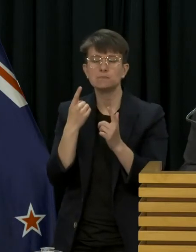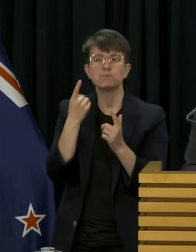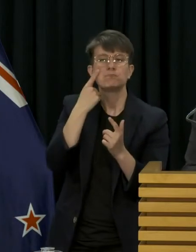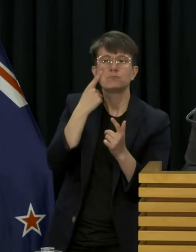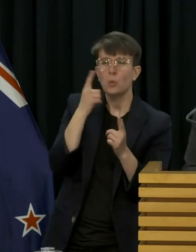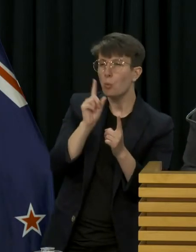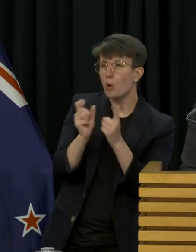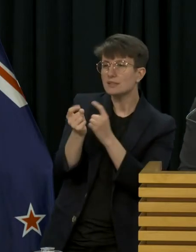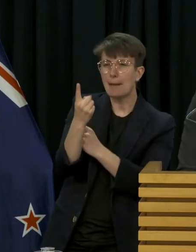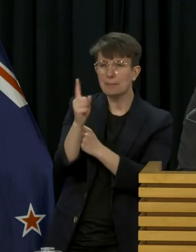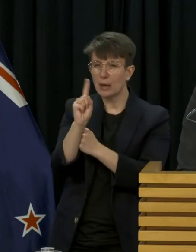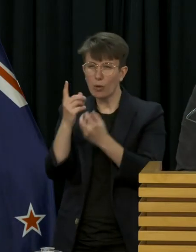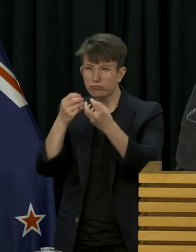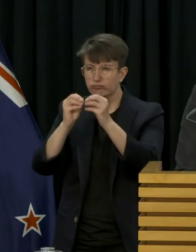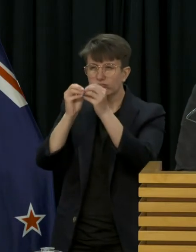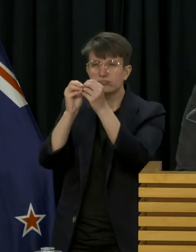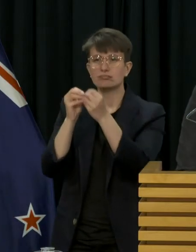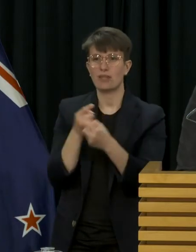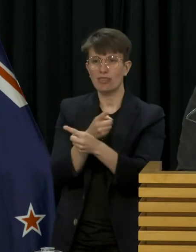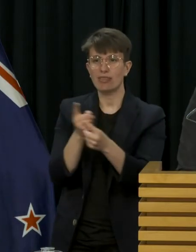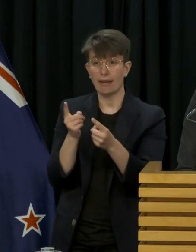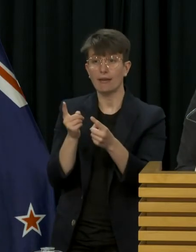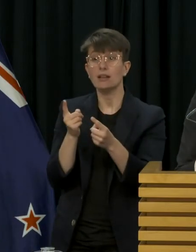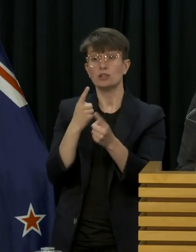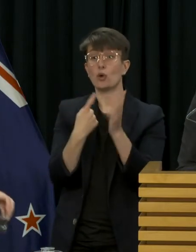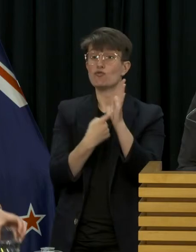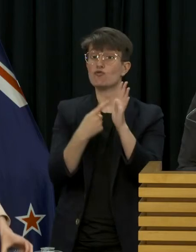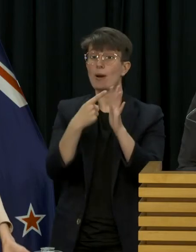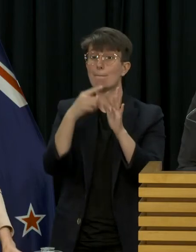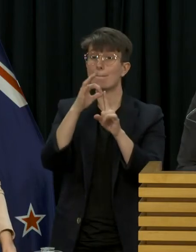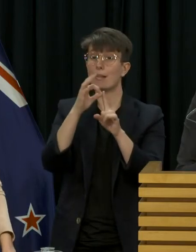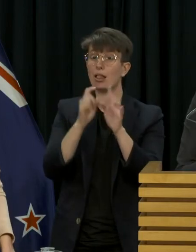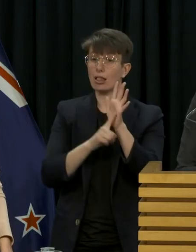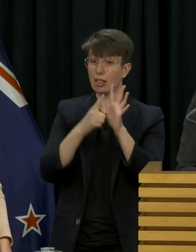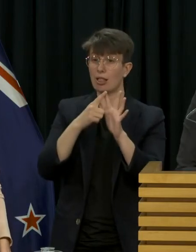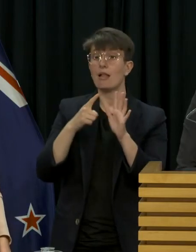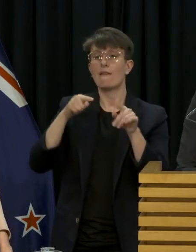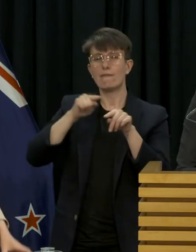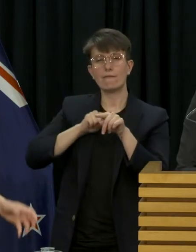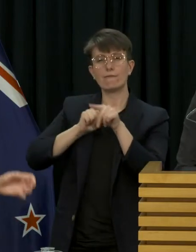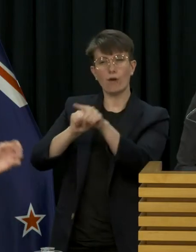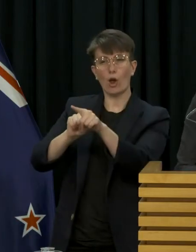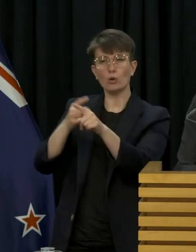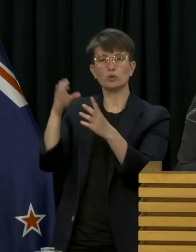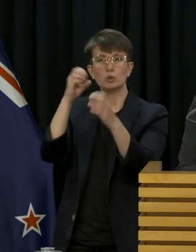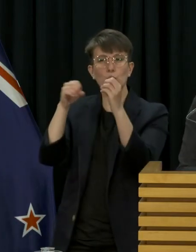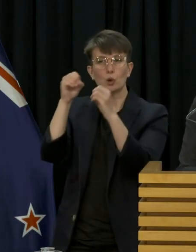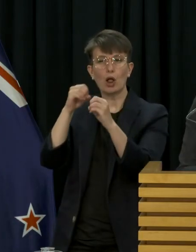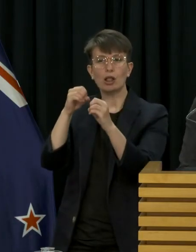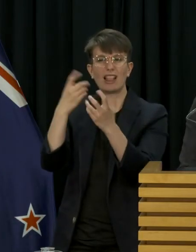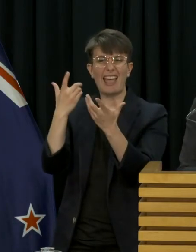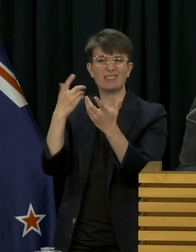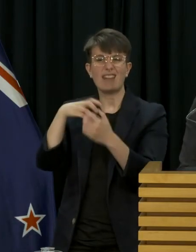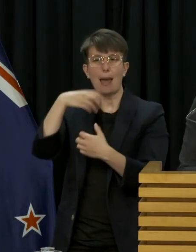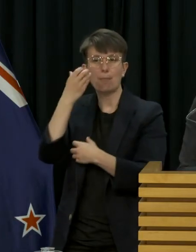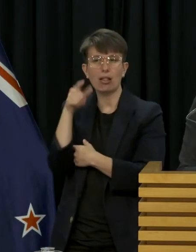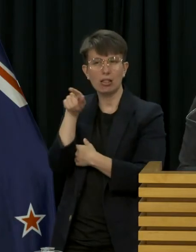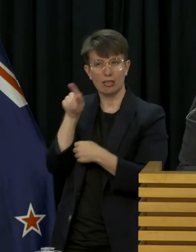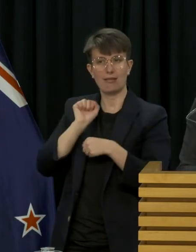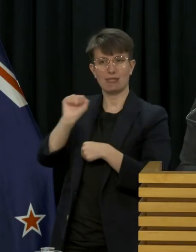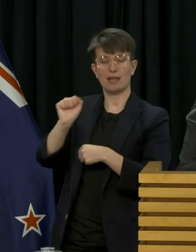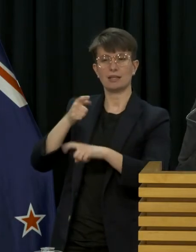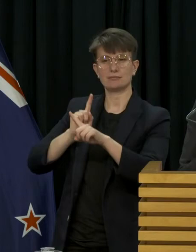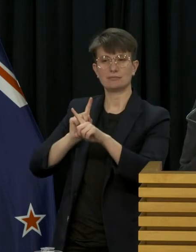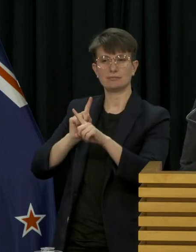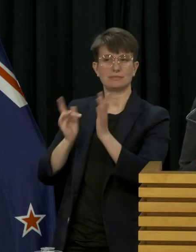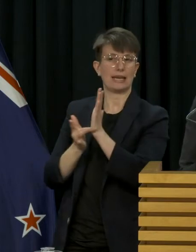that Google-Apple platform. One of the key factors for us is around privacy. So the COVID Tracer app at the moment means that